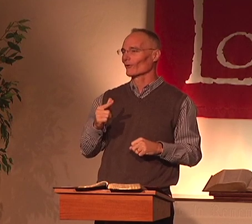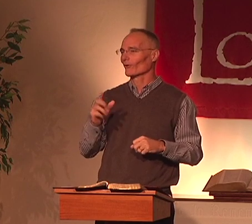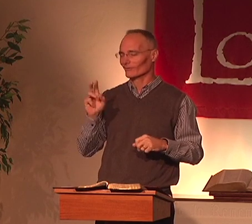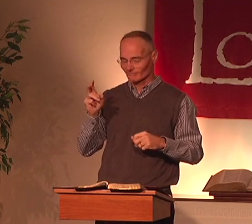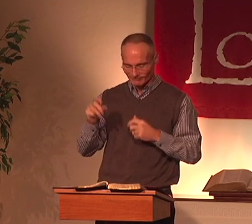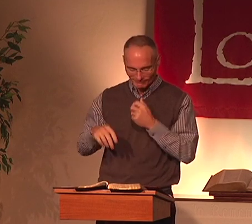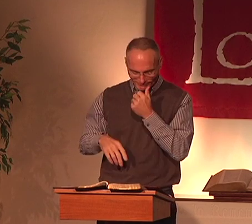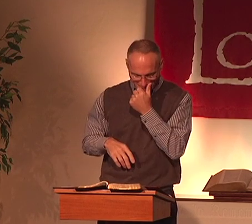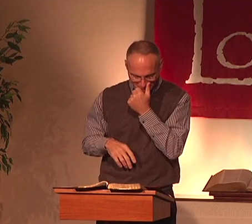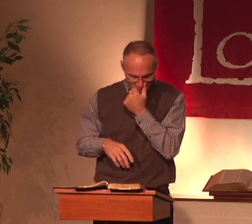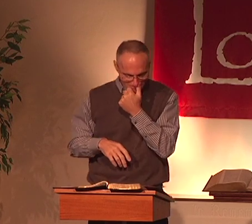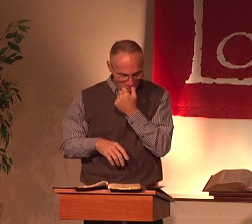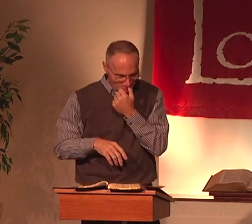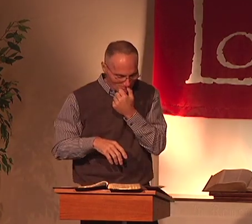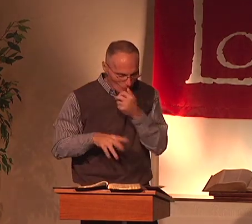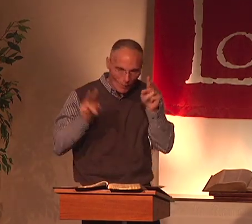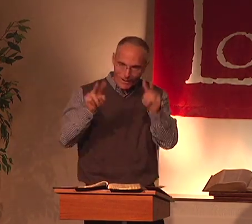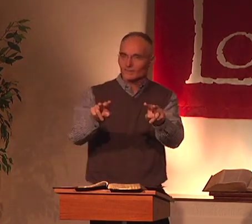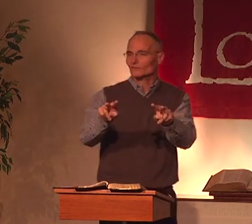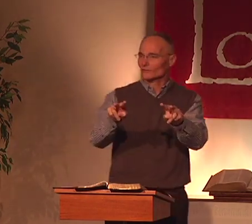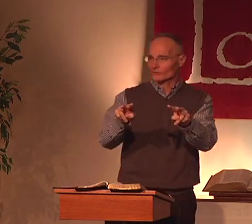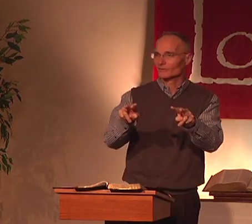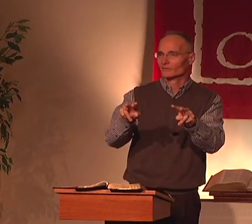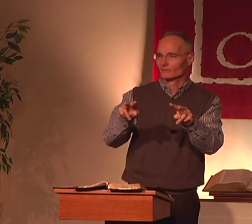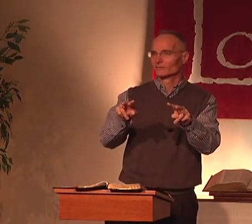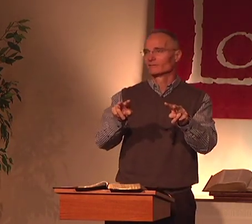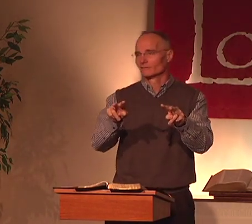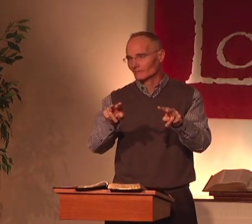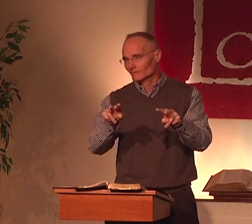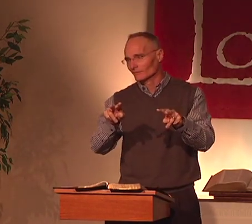Like a guard dog Be watchful